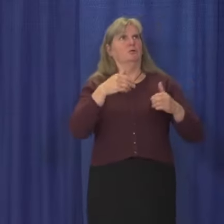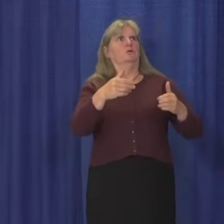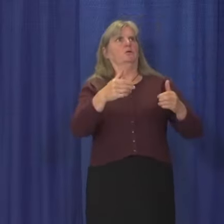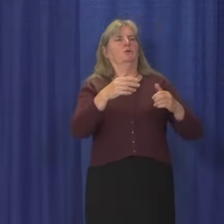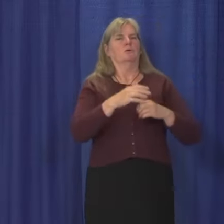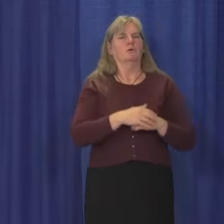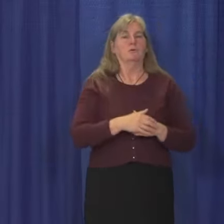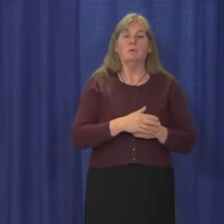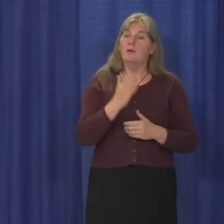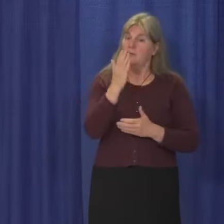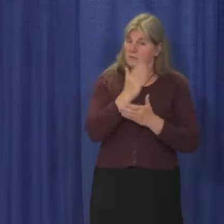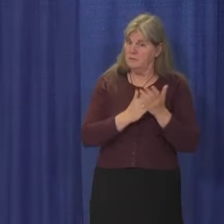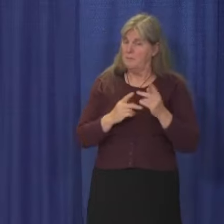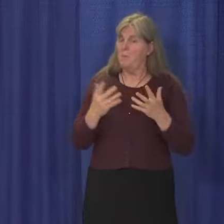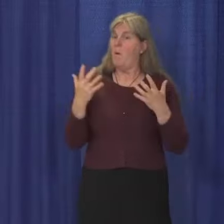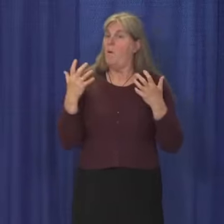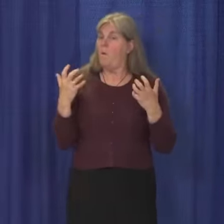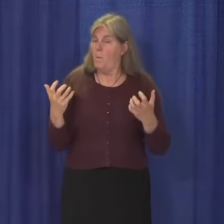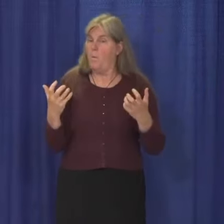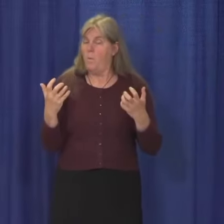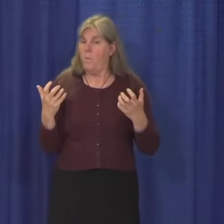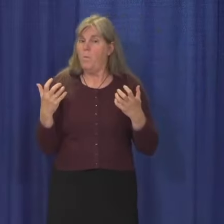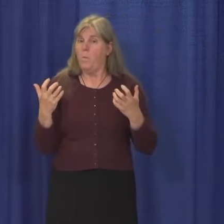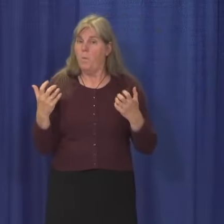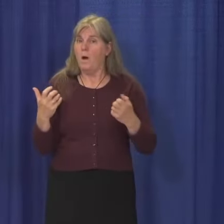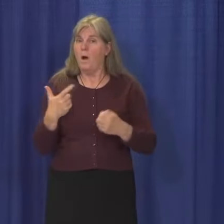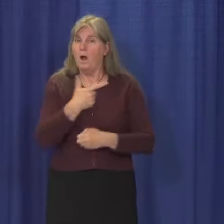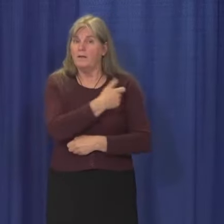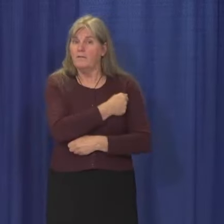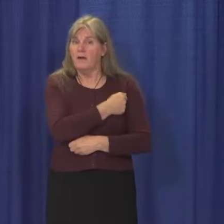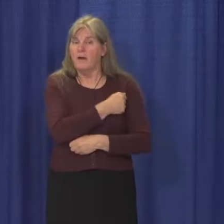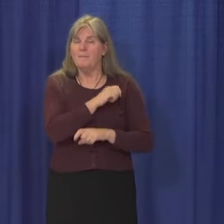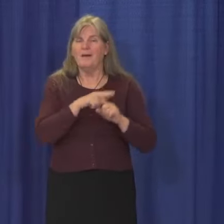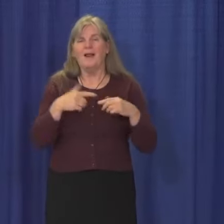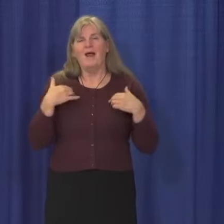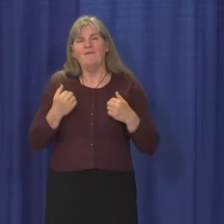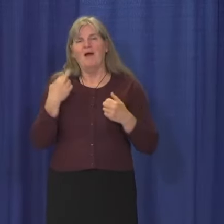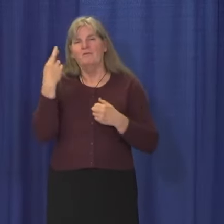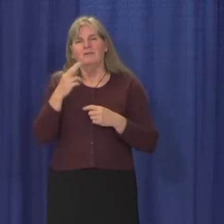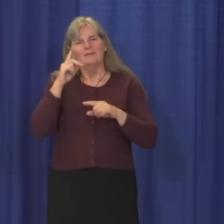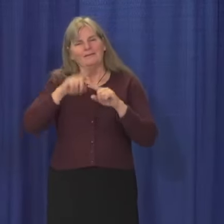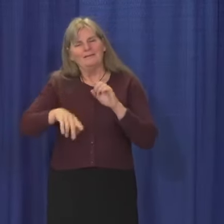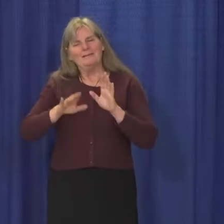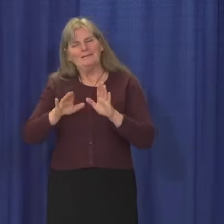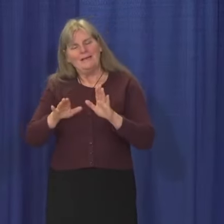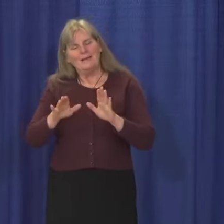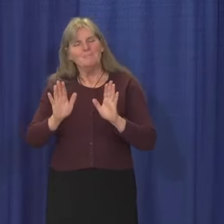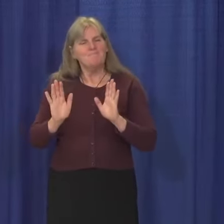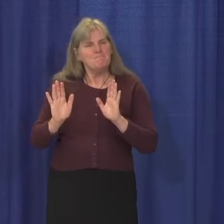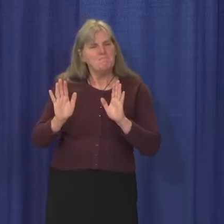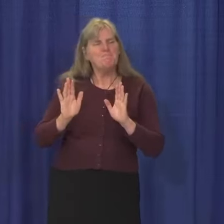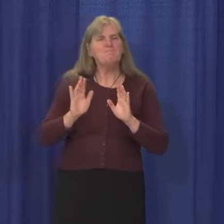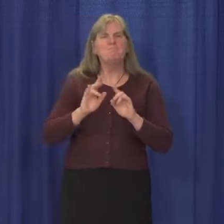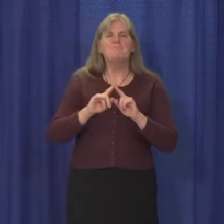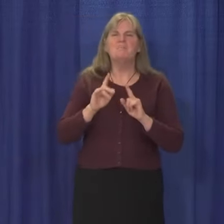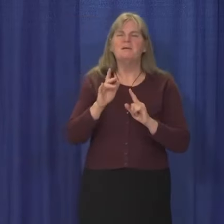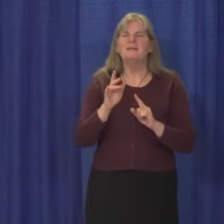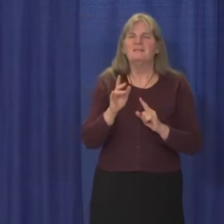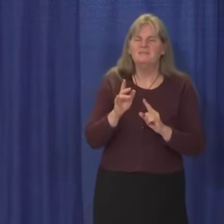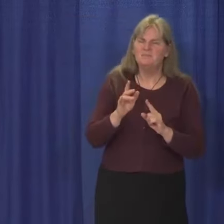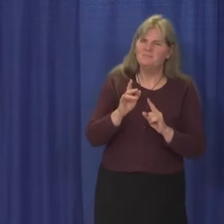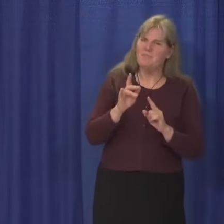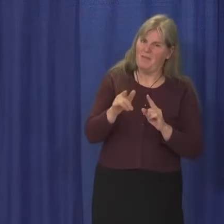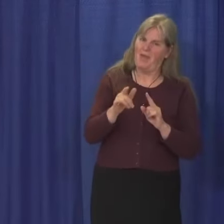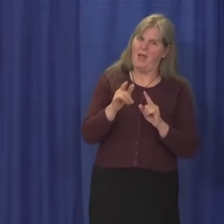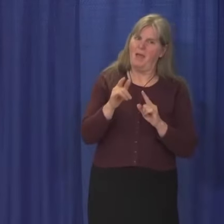who want to get vaccinated but can't for some medical reasons is being taken into consideration with this number. But it makes it all